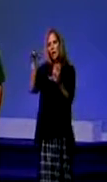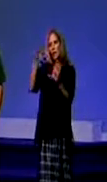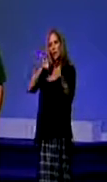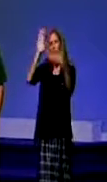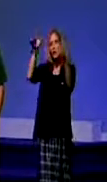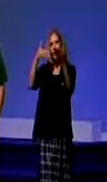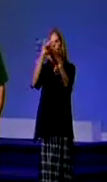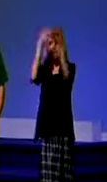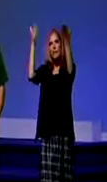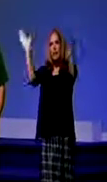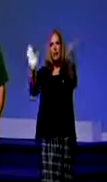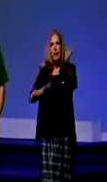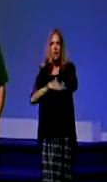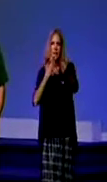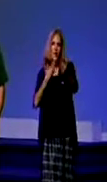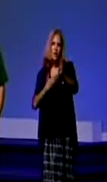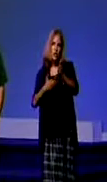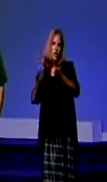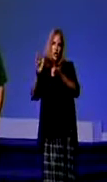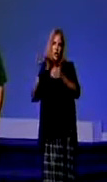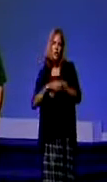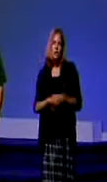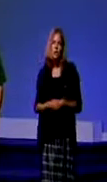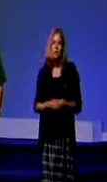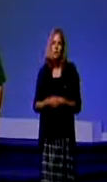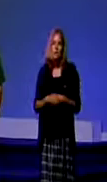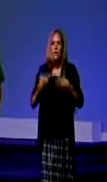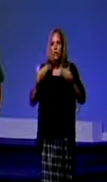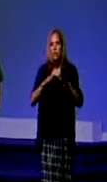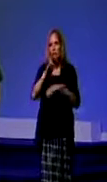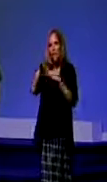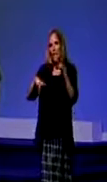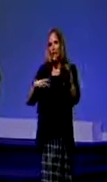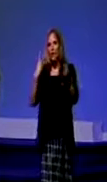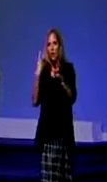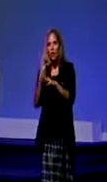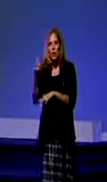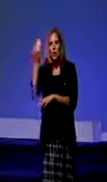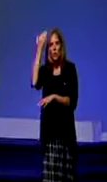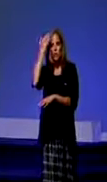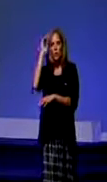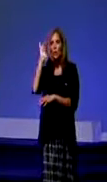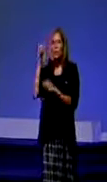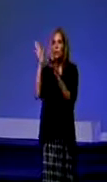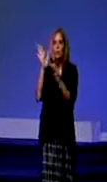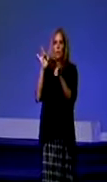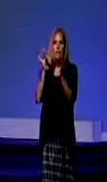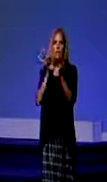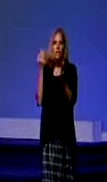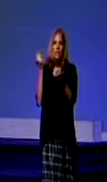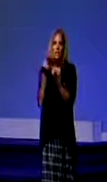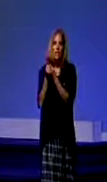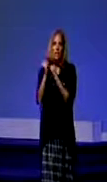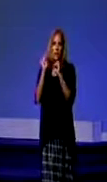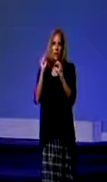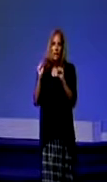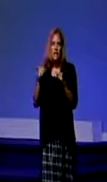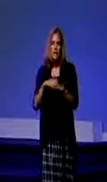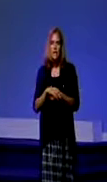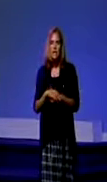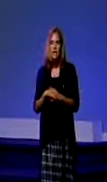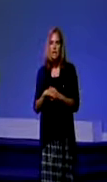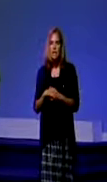as we join in heaven's song to let all the world know that